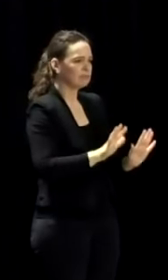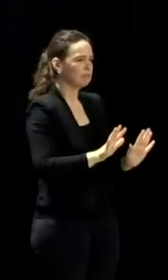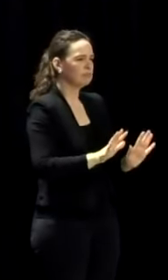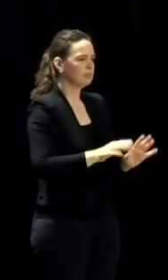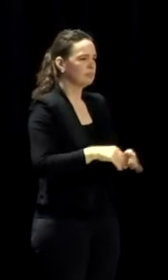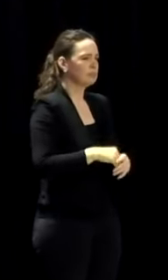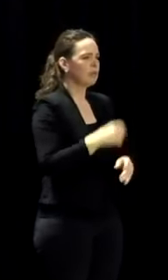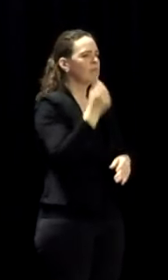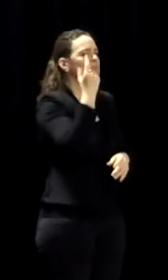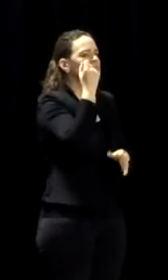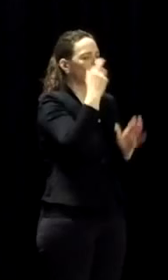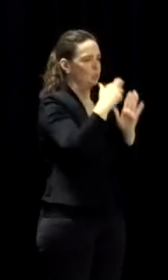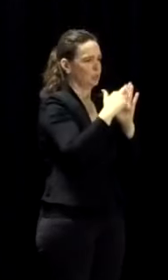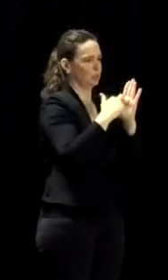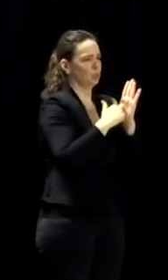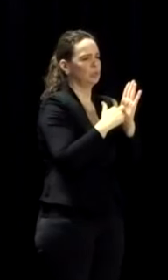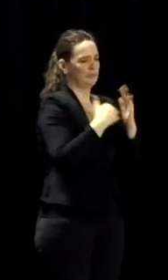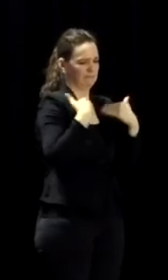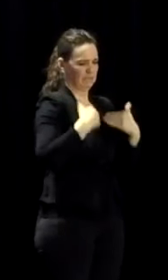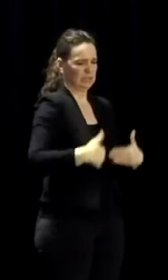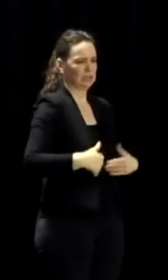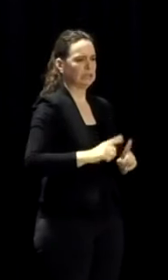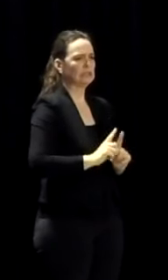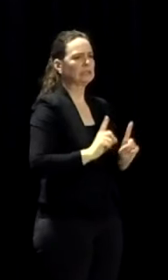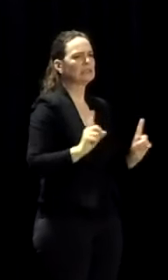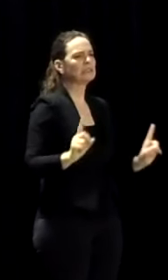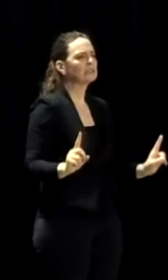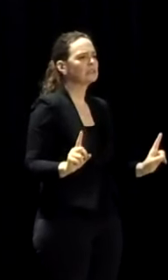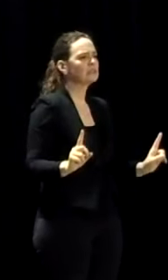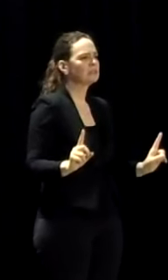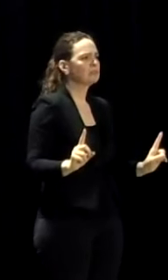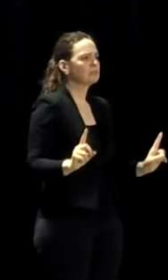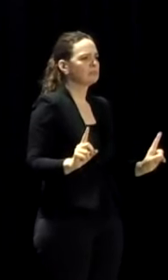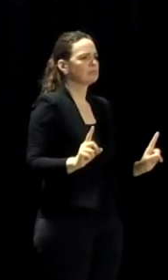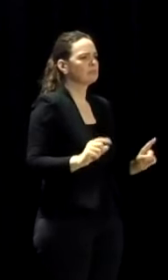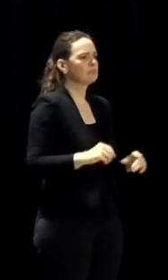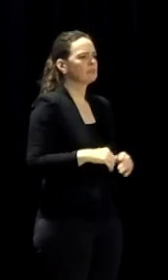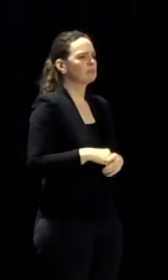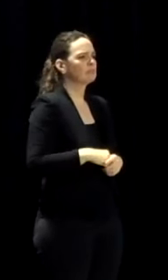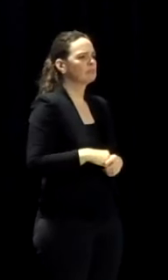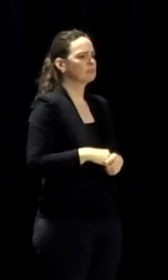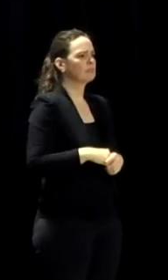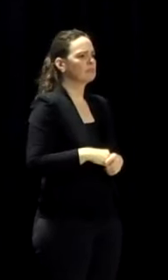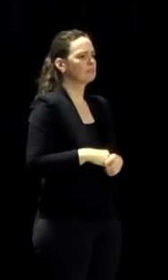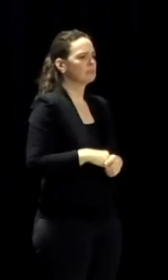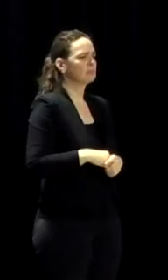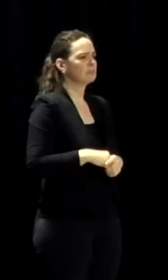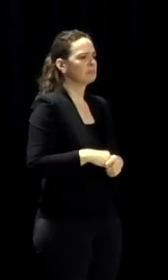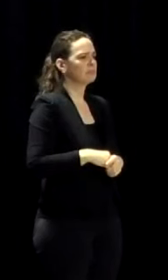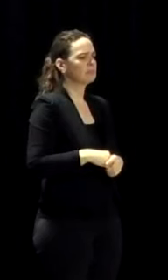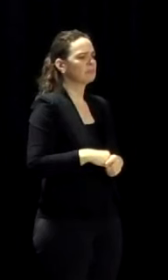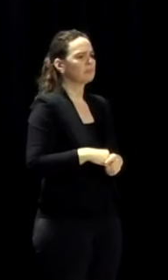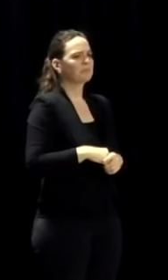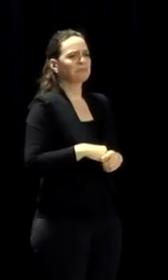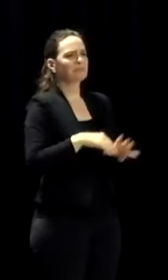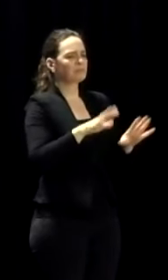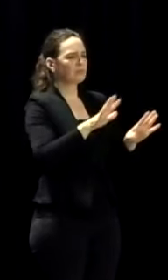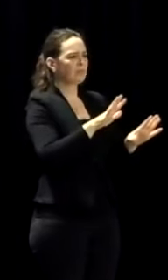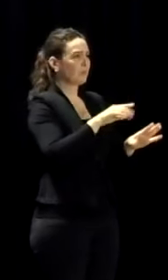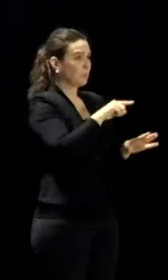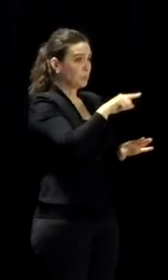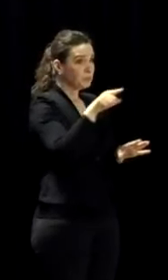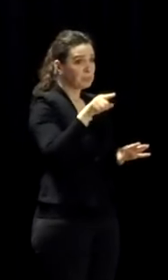testing. There are people who believe that every single human being should be tested, and then you would know how many people